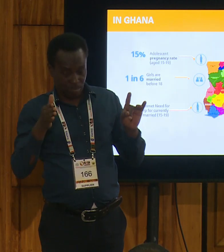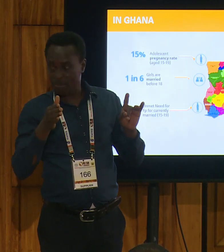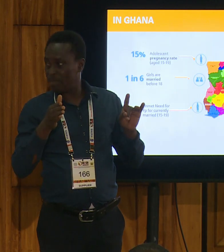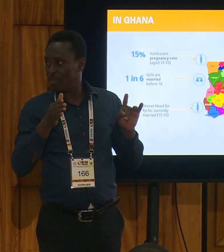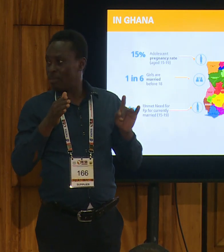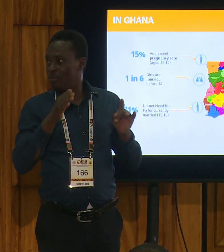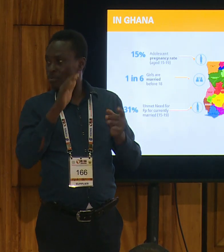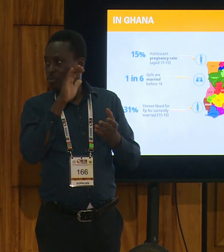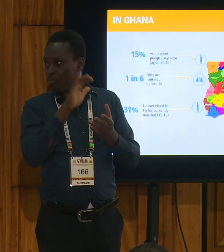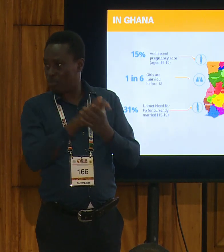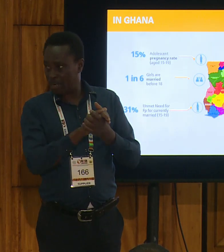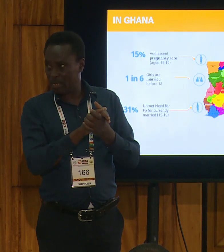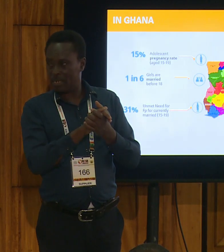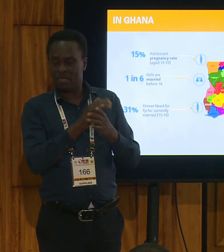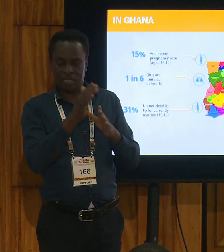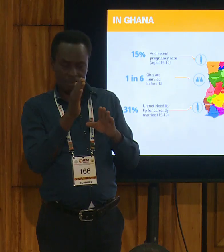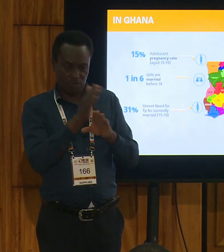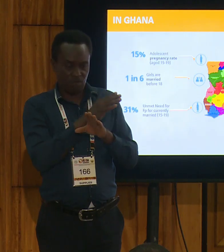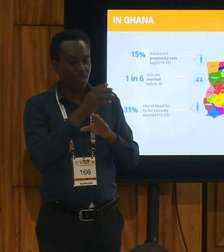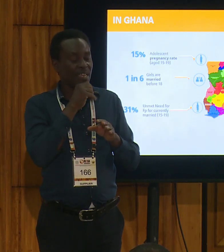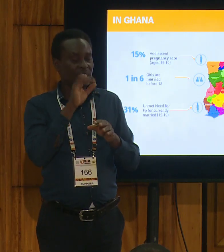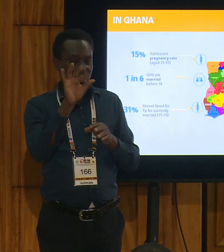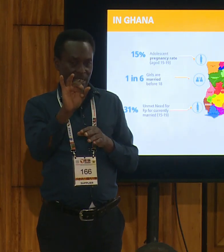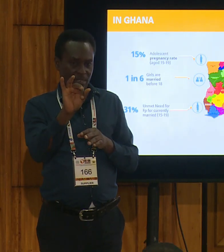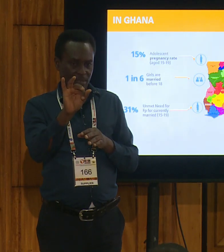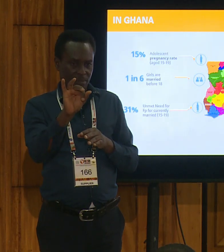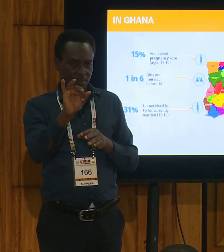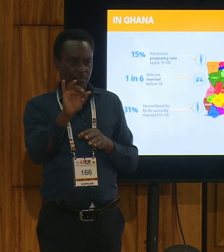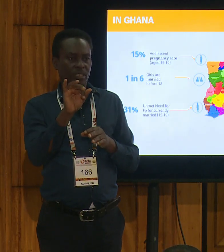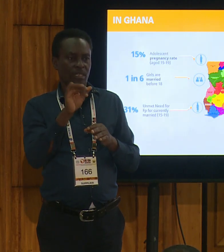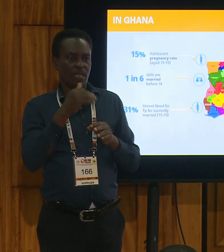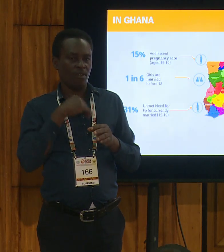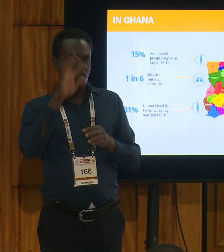married before the age of 19. We can see about